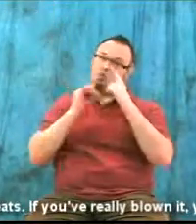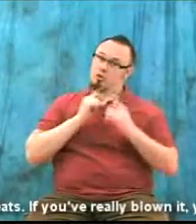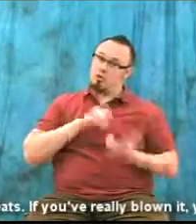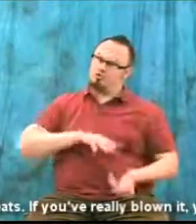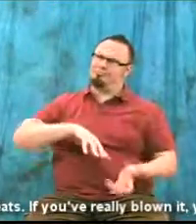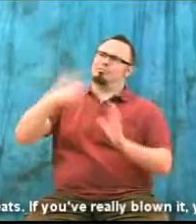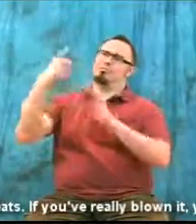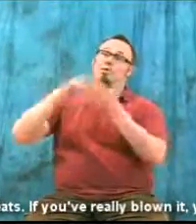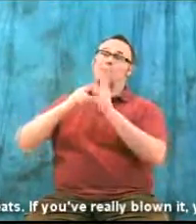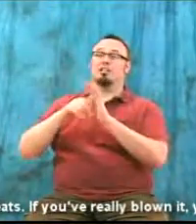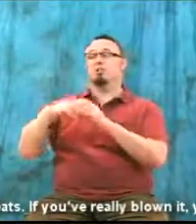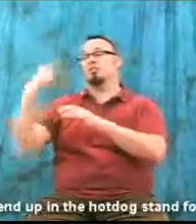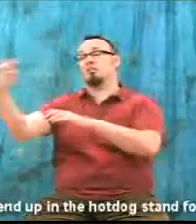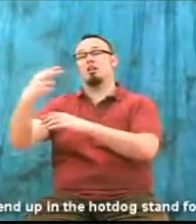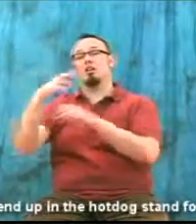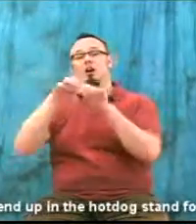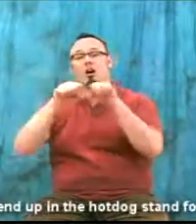can end up in the hot dog stands forever.